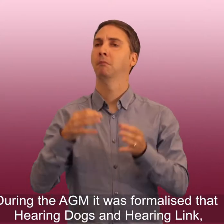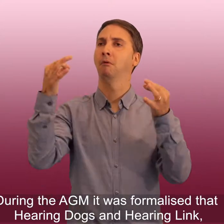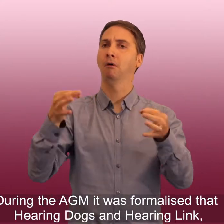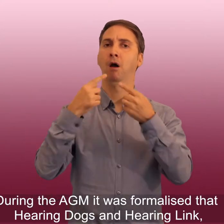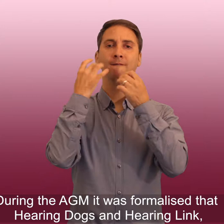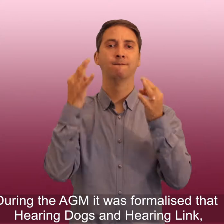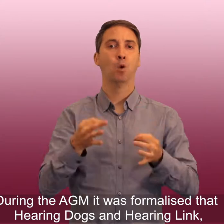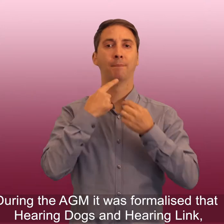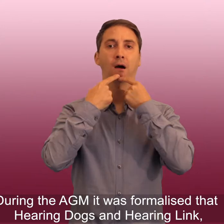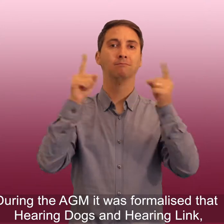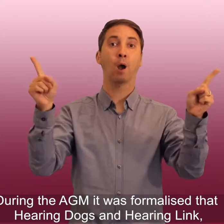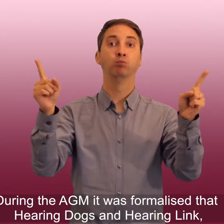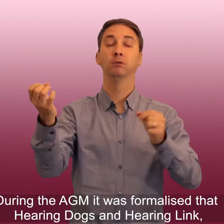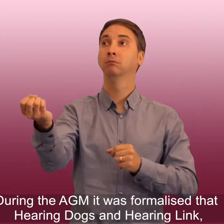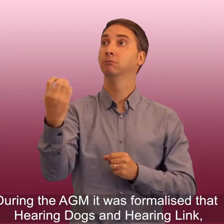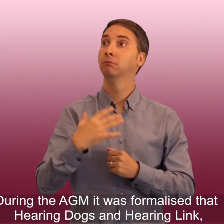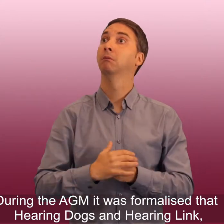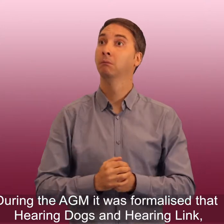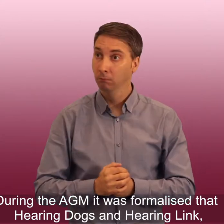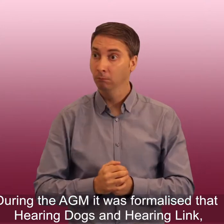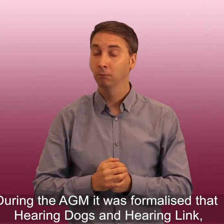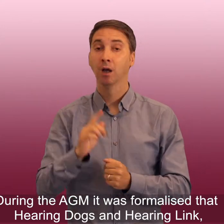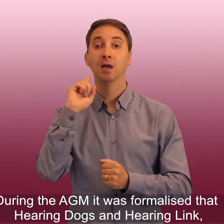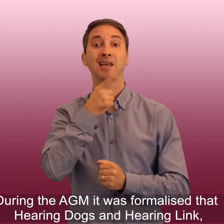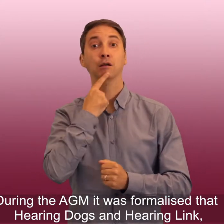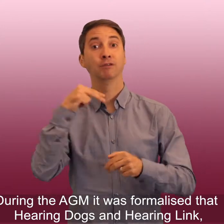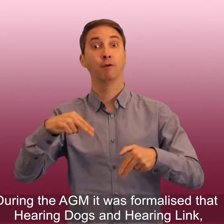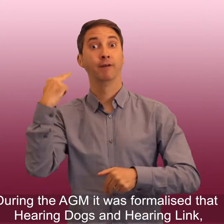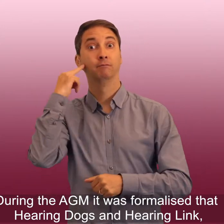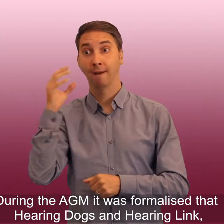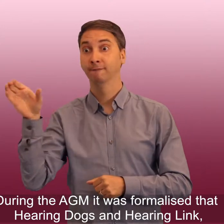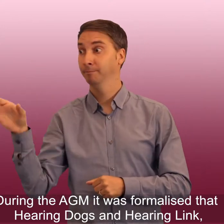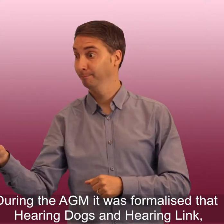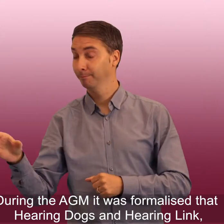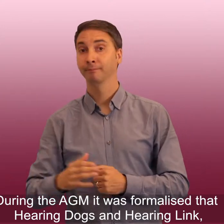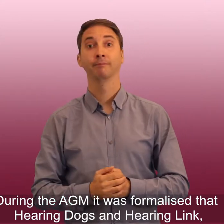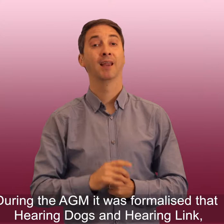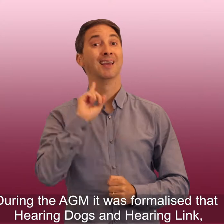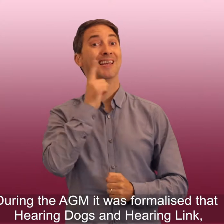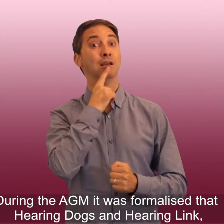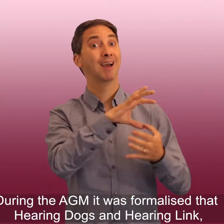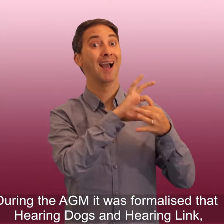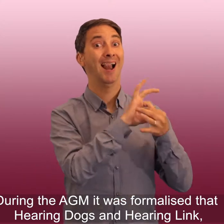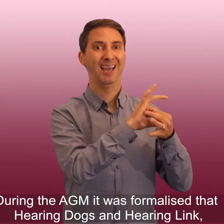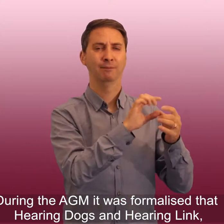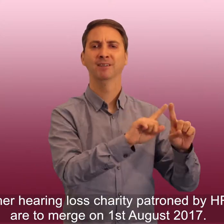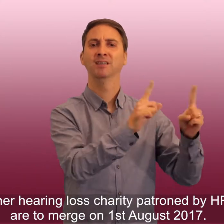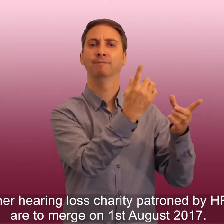During the AGM, it was formalised that Hearing Dogs and Hearing Link, another hearing loss charity